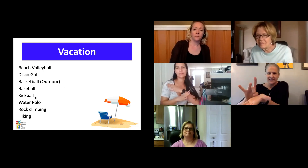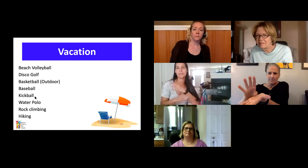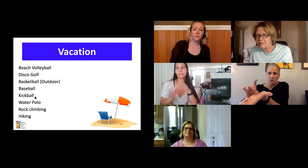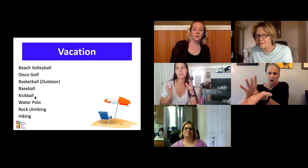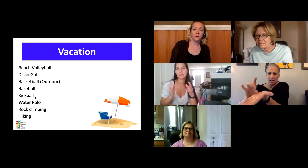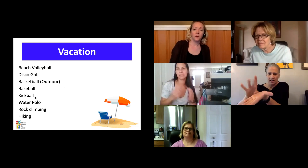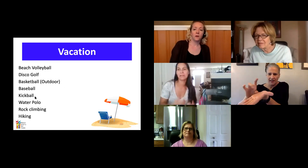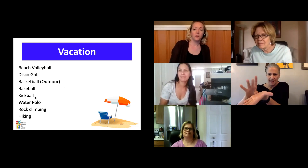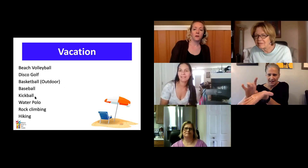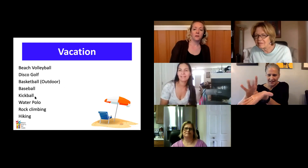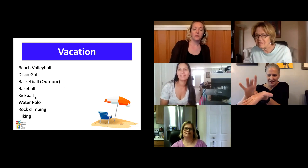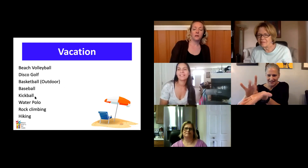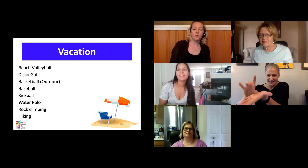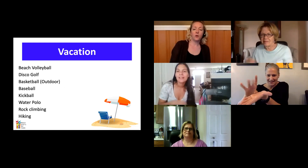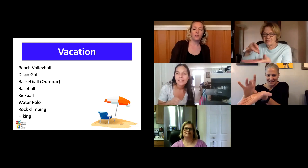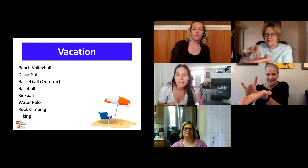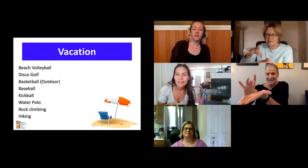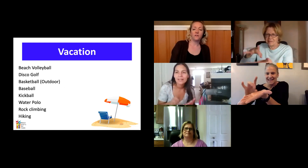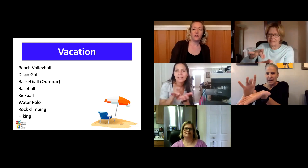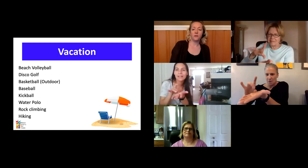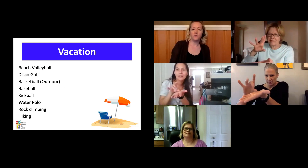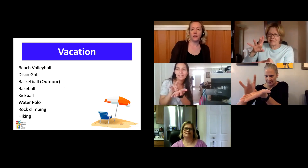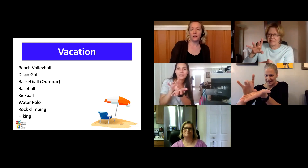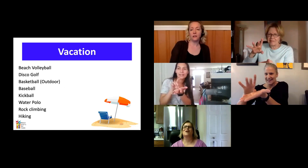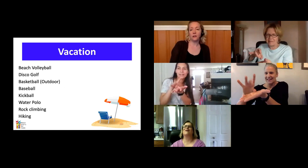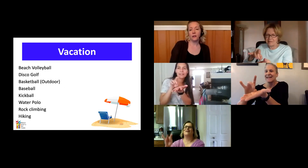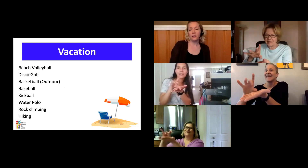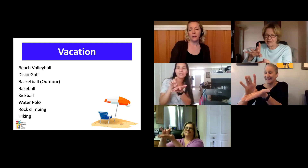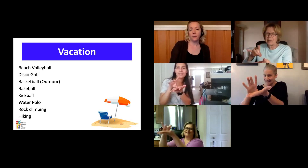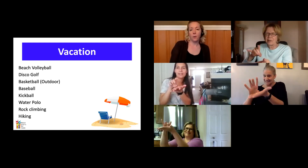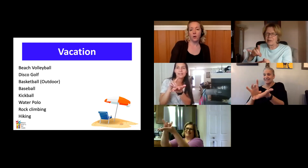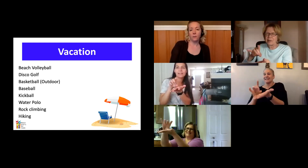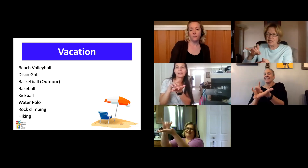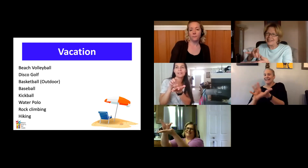Okay, the next one is a fan favorite for kids, kickball.